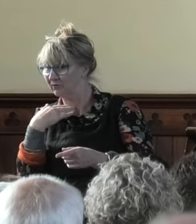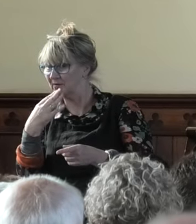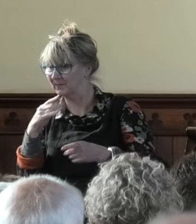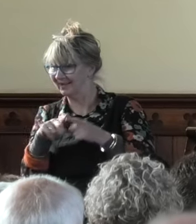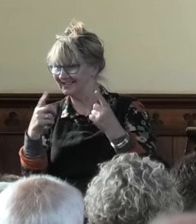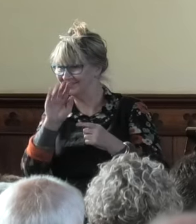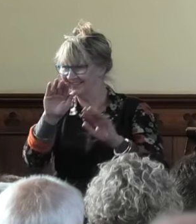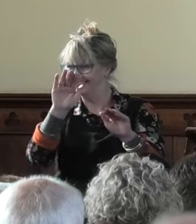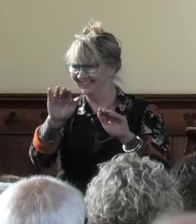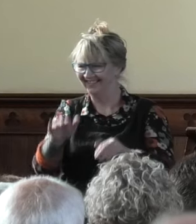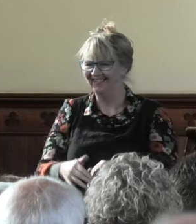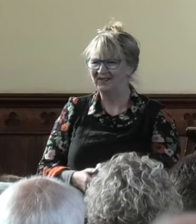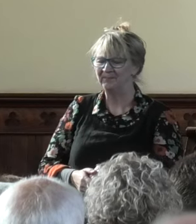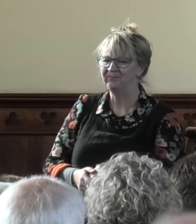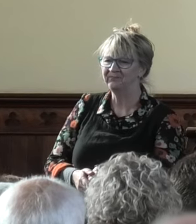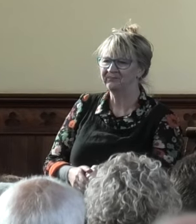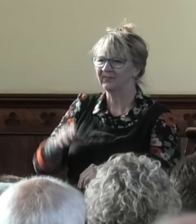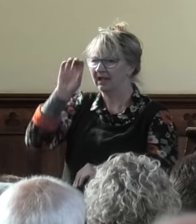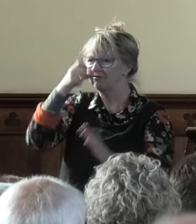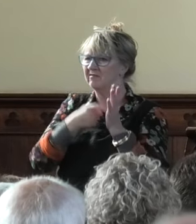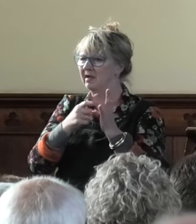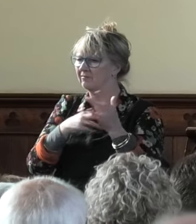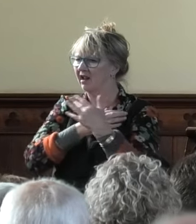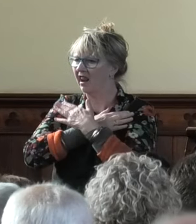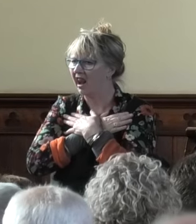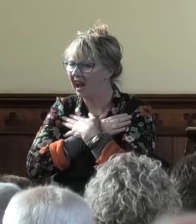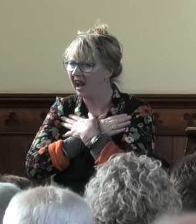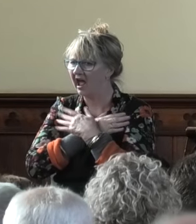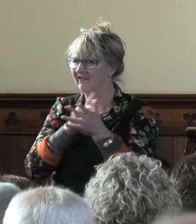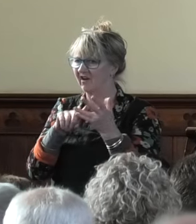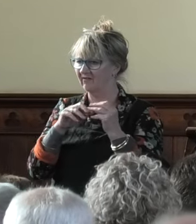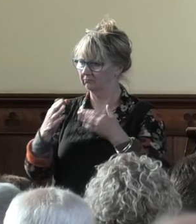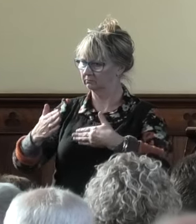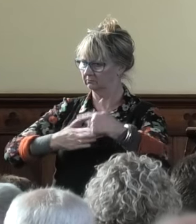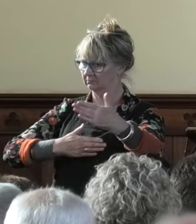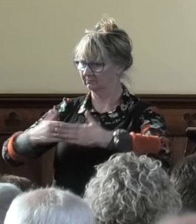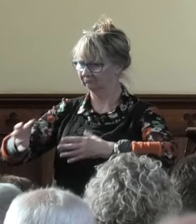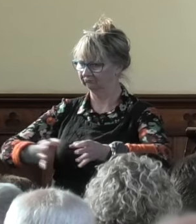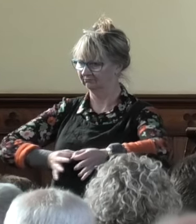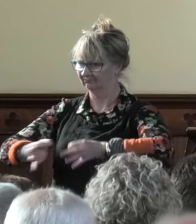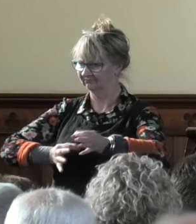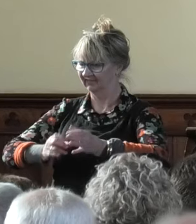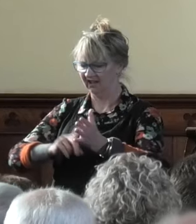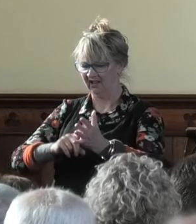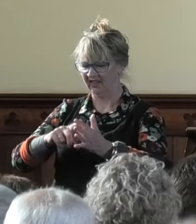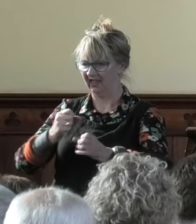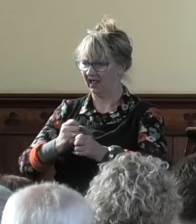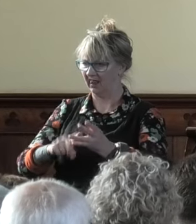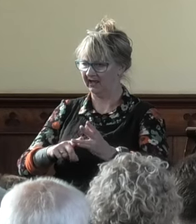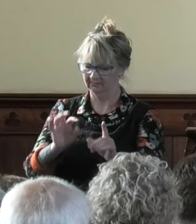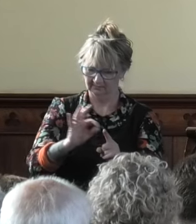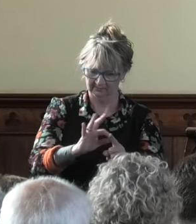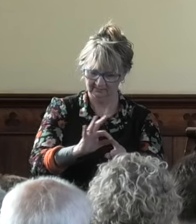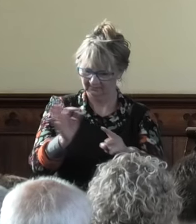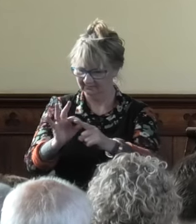Ian and Stephen also remember Rin's love of things being organised. Even the Lego was sorted out by